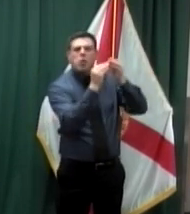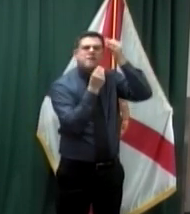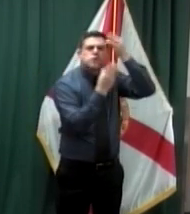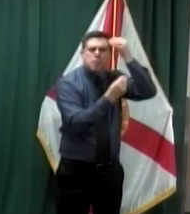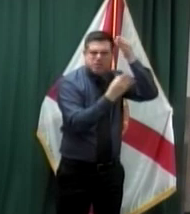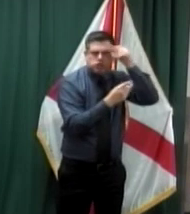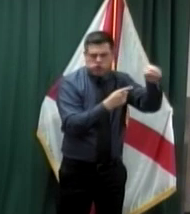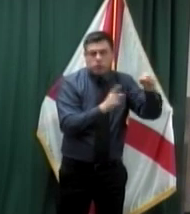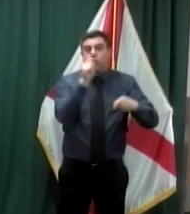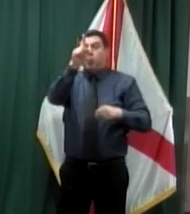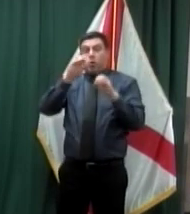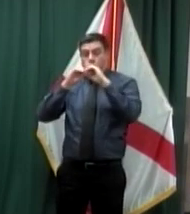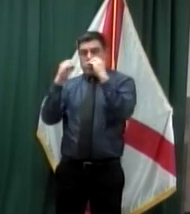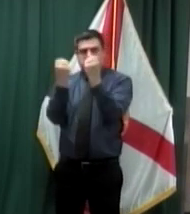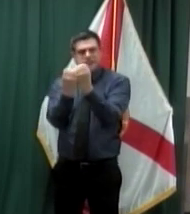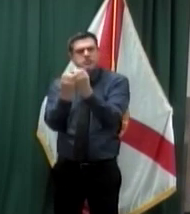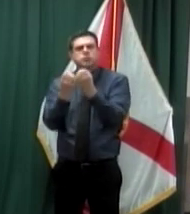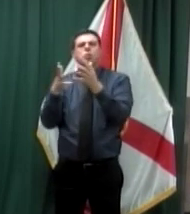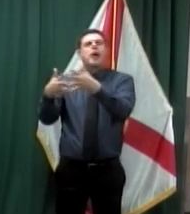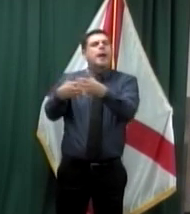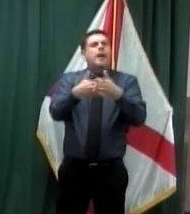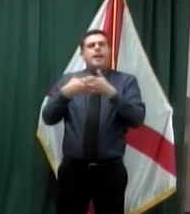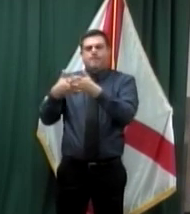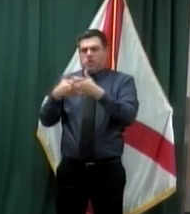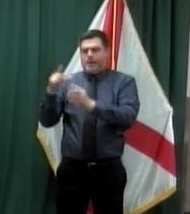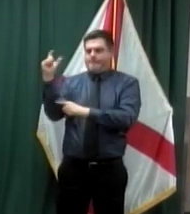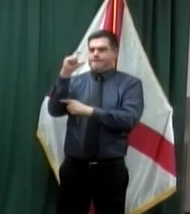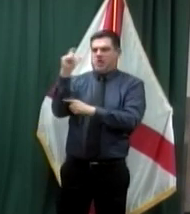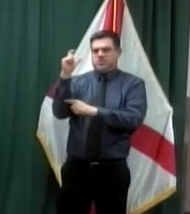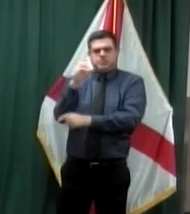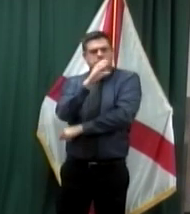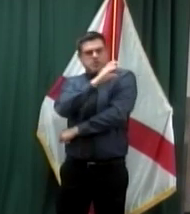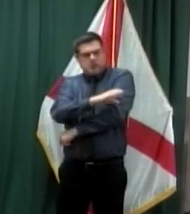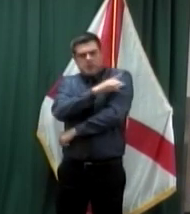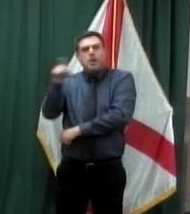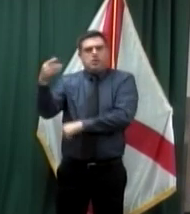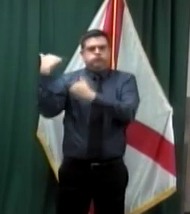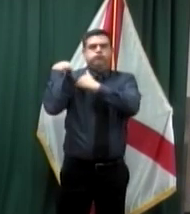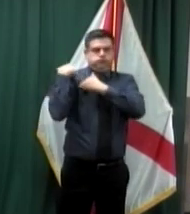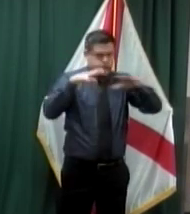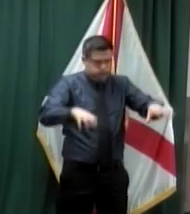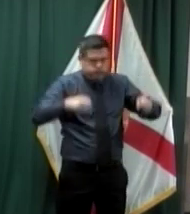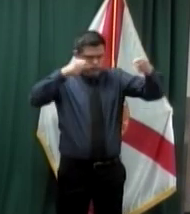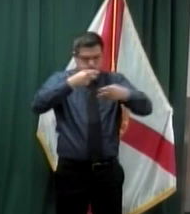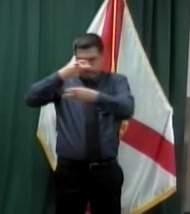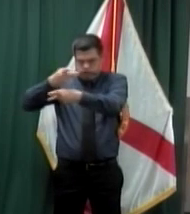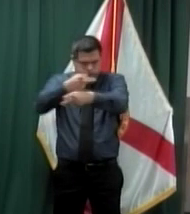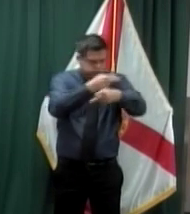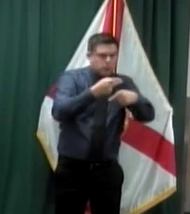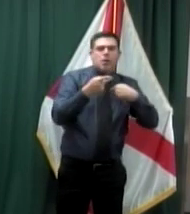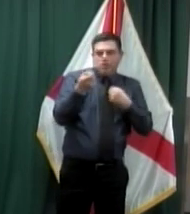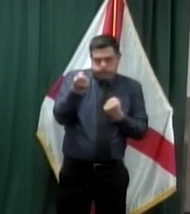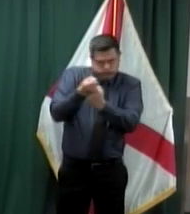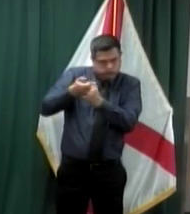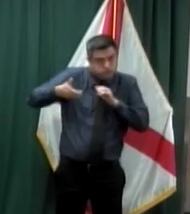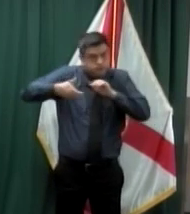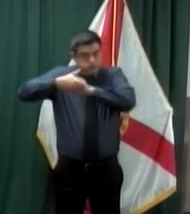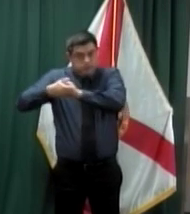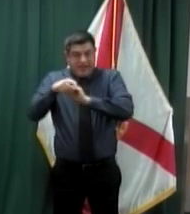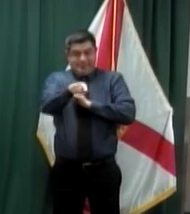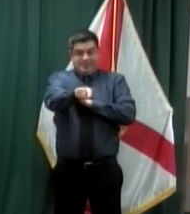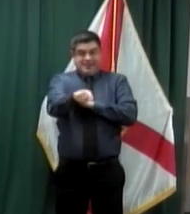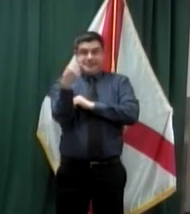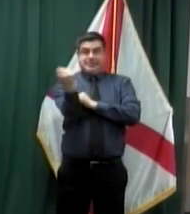nonprofit organization that has assisted us with testing. For those 2 Saturday events, we are asking for individuals